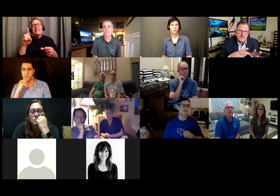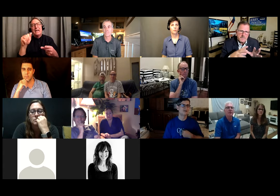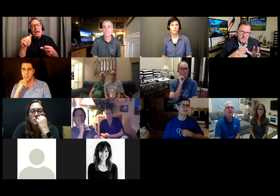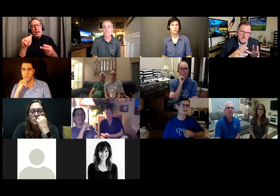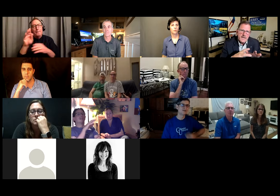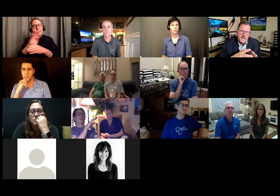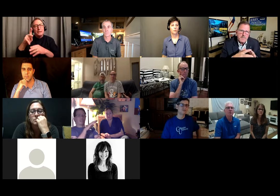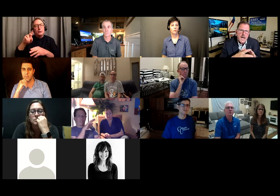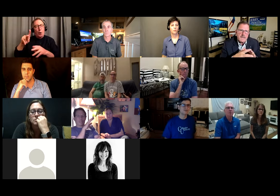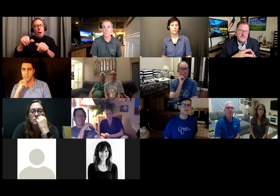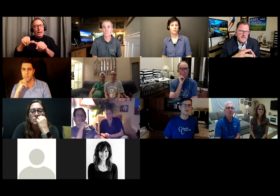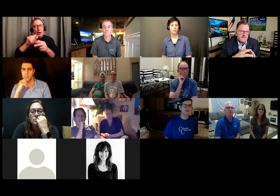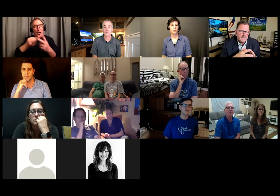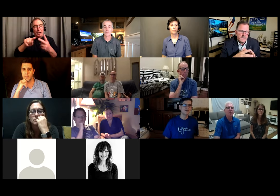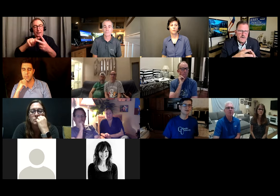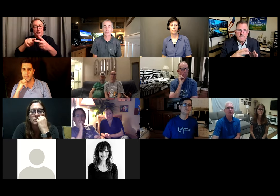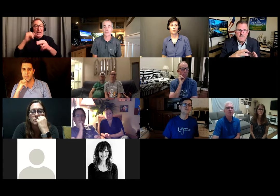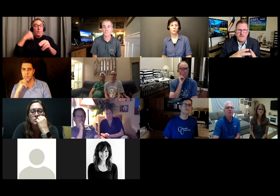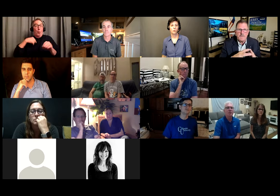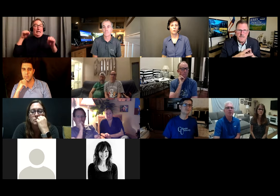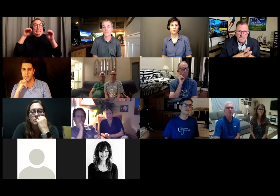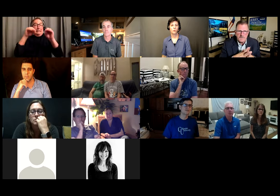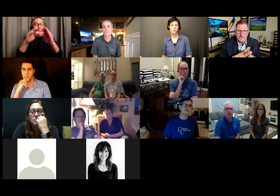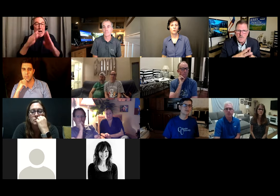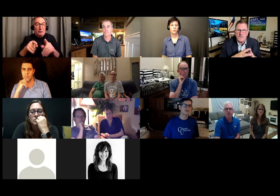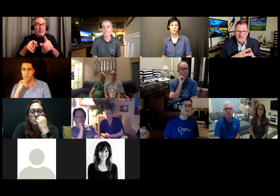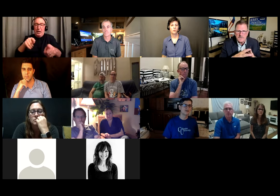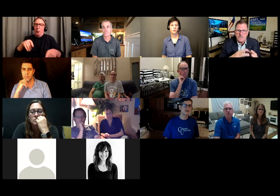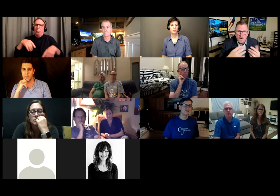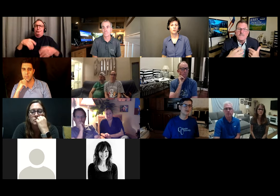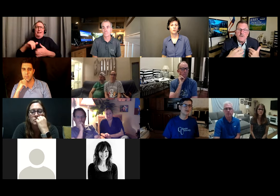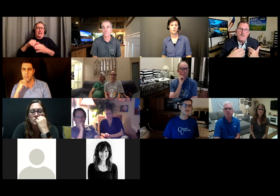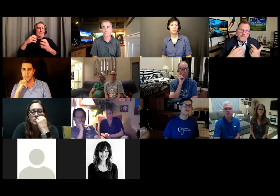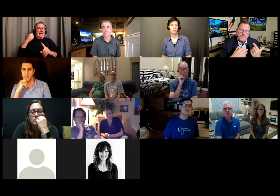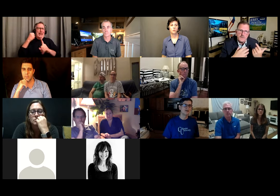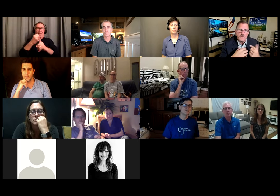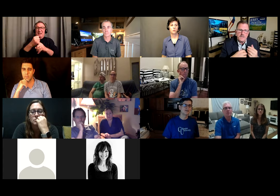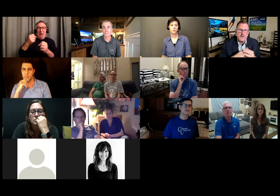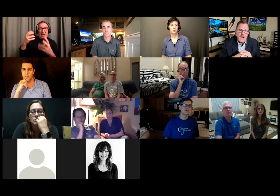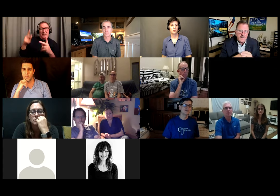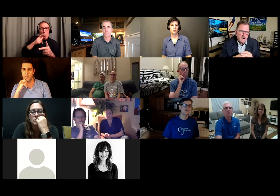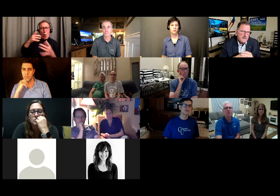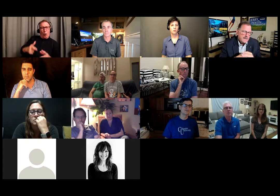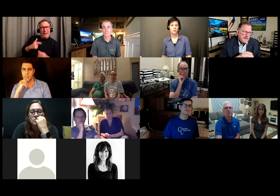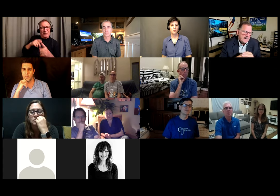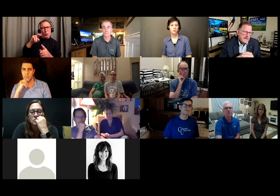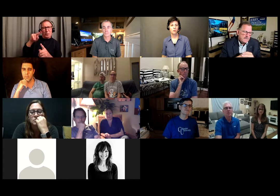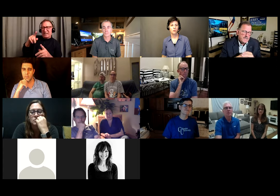has many impacts. First of all, I don't believe everybody who lives in North Pleasanton wants all those units in their